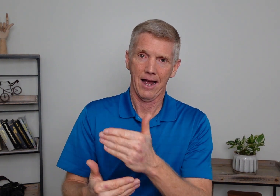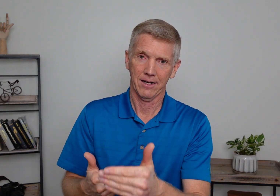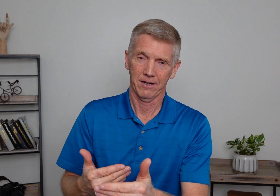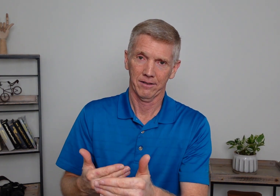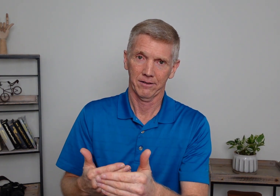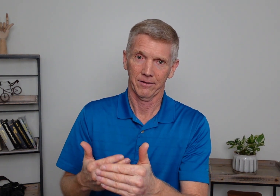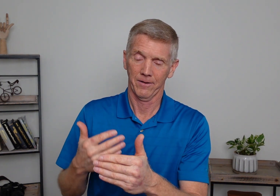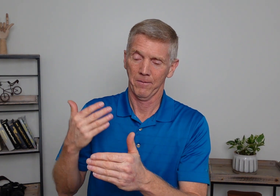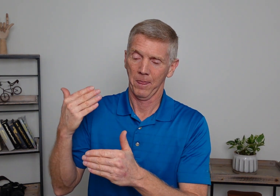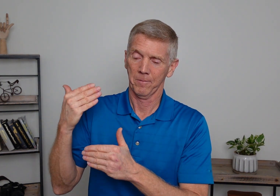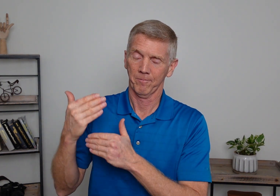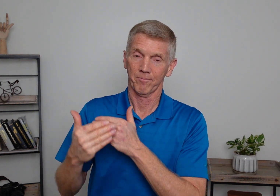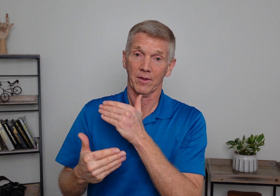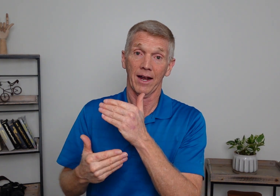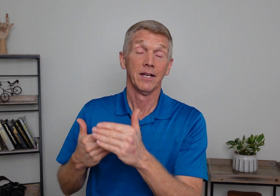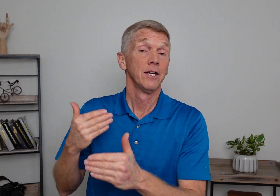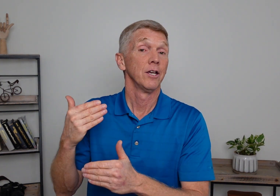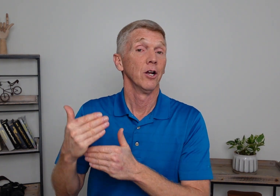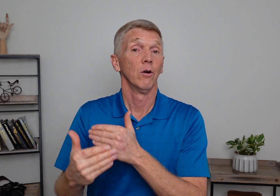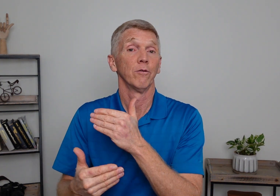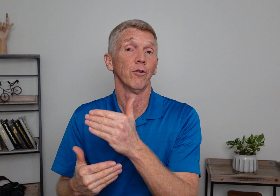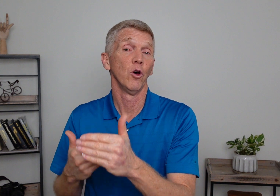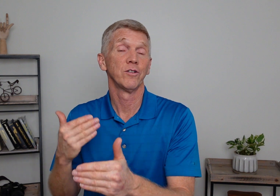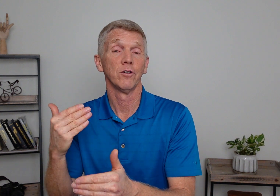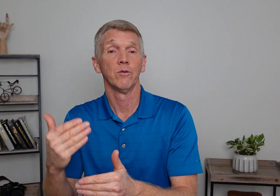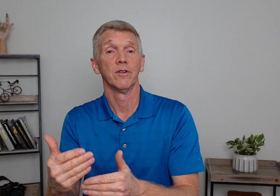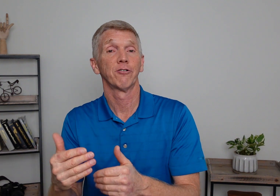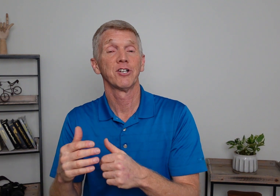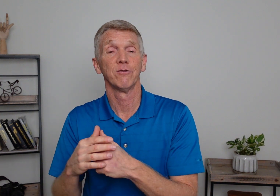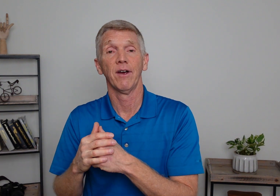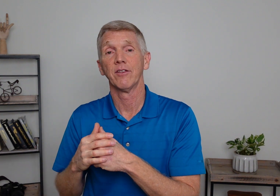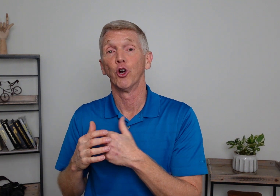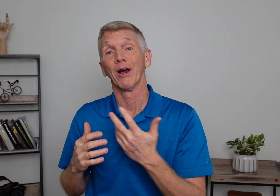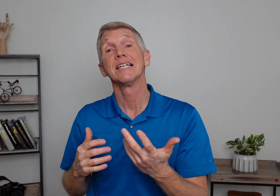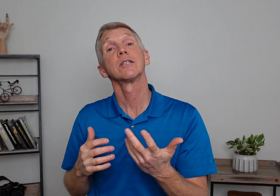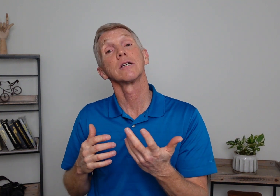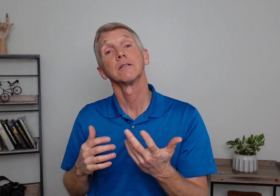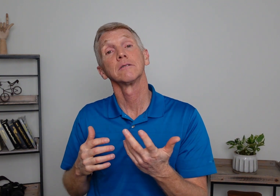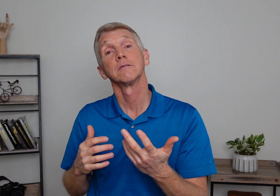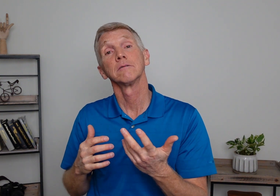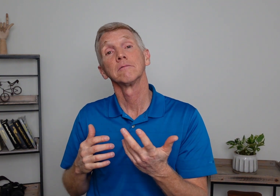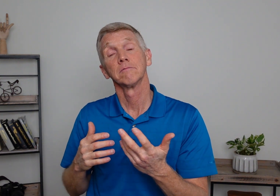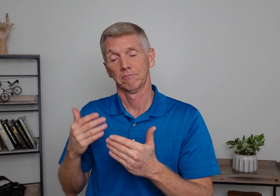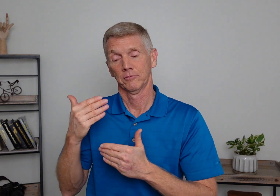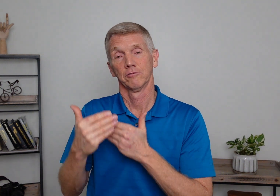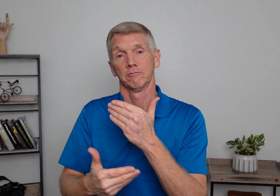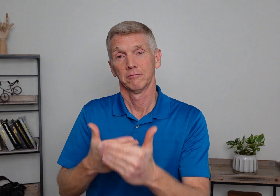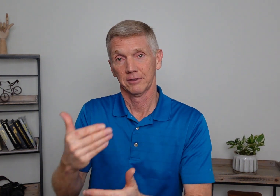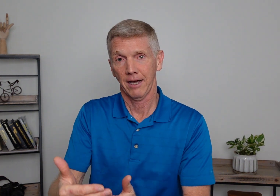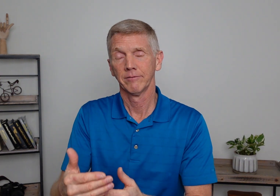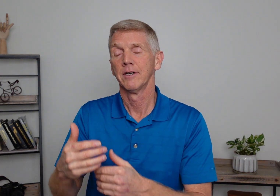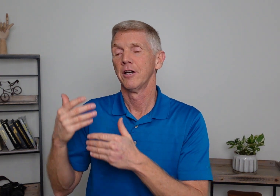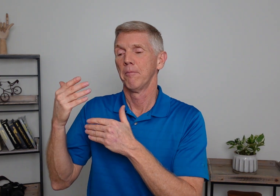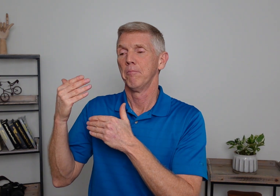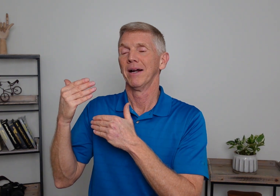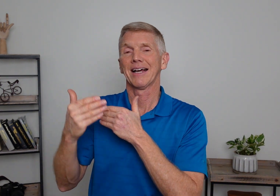Kind. Kind. You know, for those of you in the Christian faith, grace. Okay? But